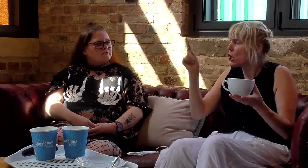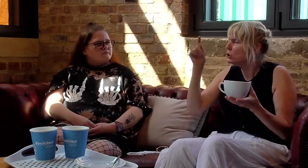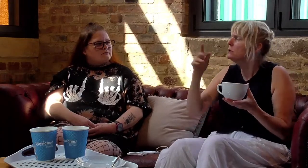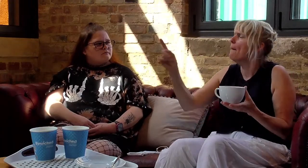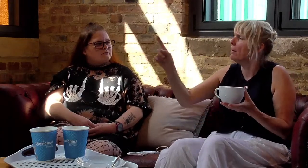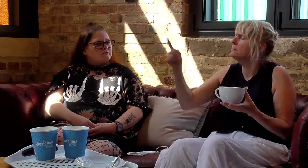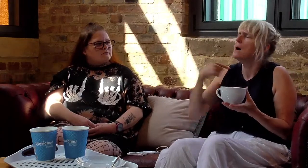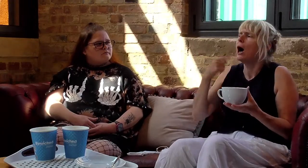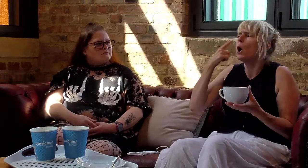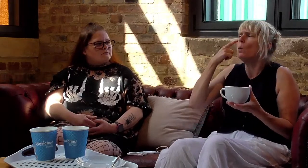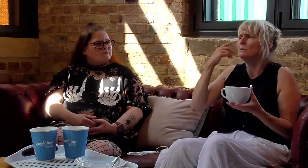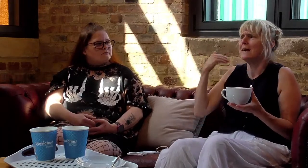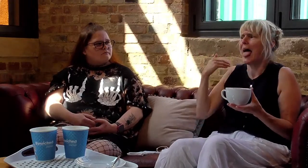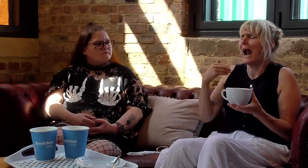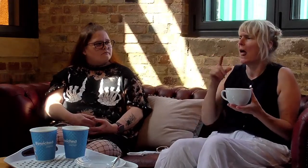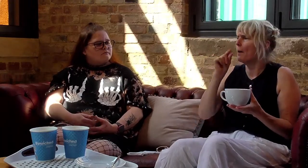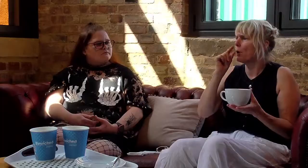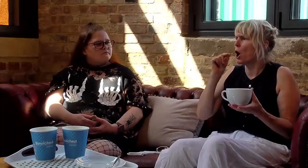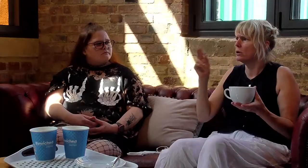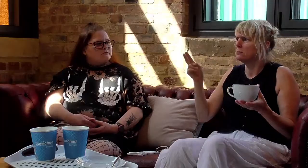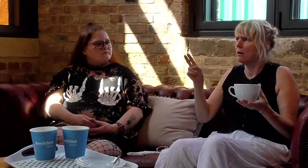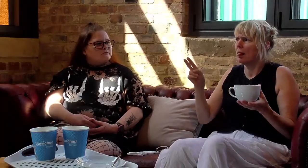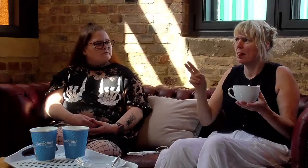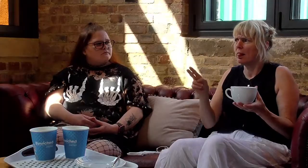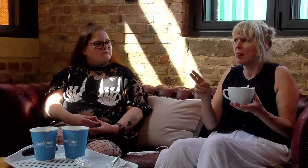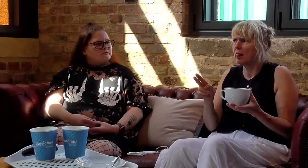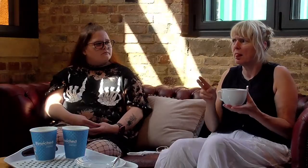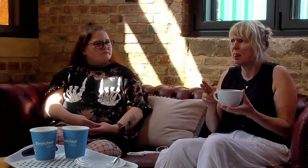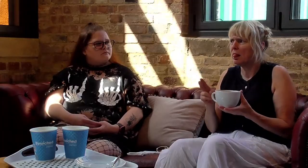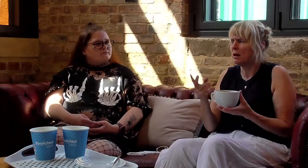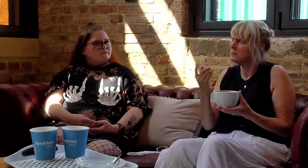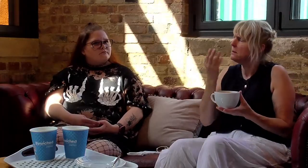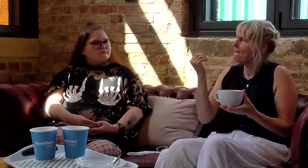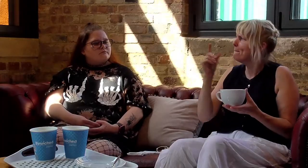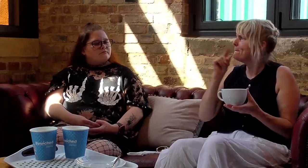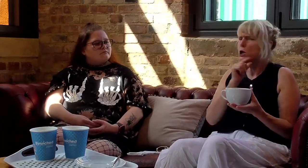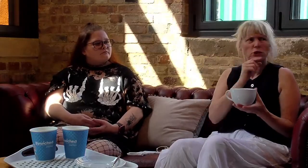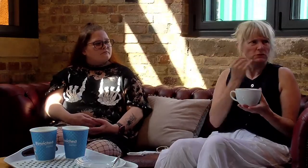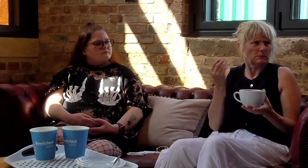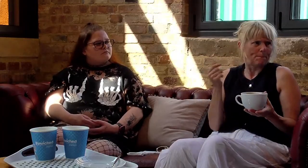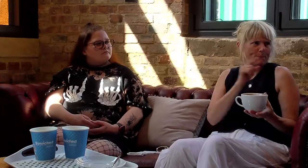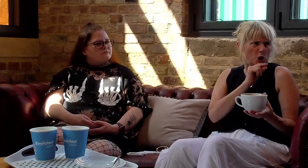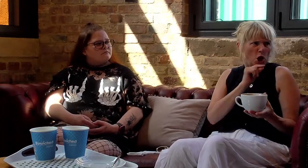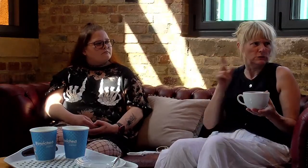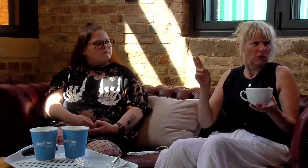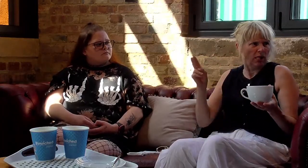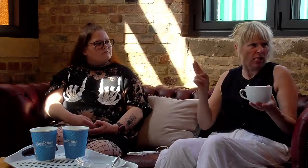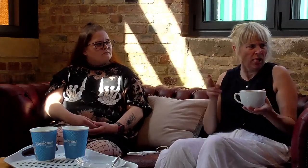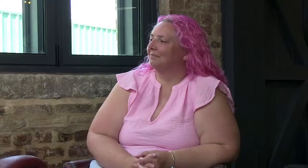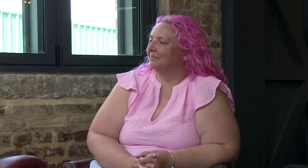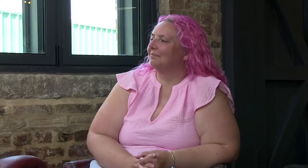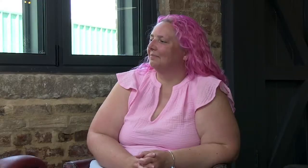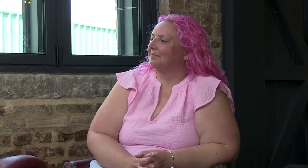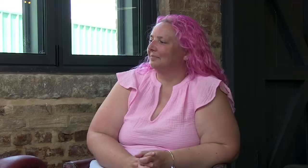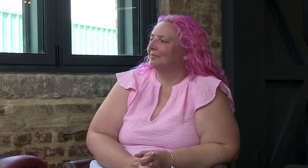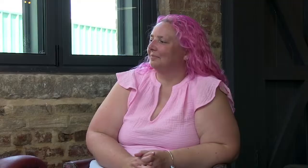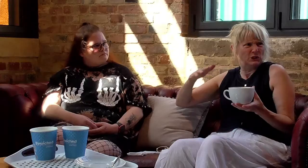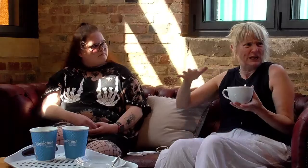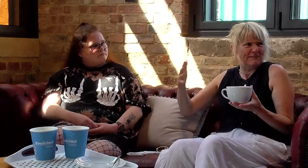now birds are starting to come back into the garden, and so I've noticed lately there aren't as many. There are some birds, obviously, but it doesn't seem